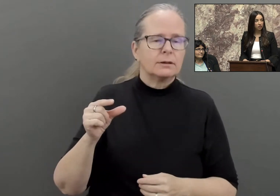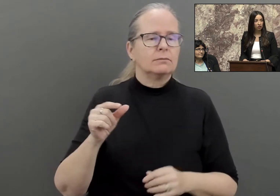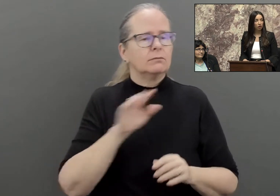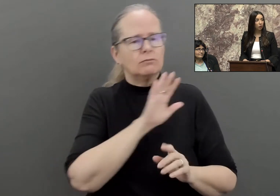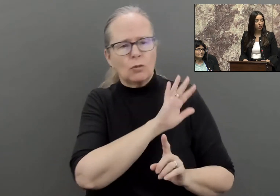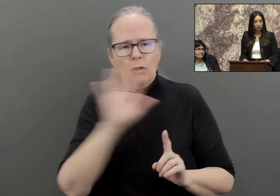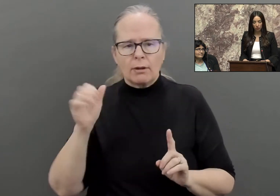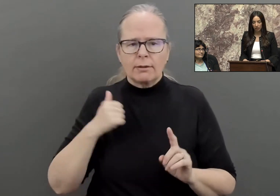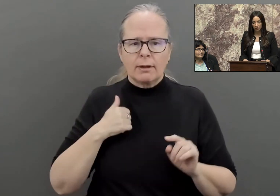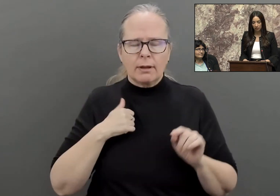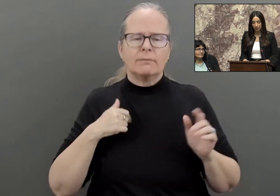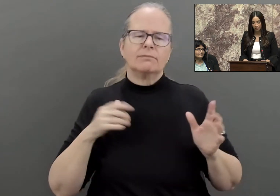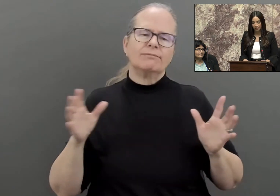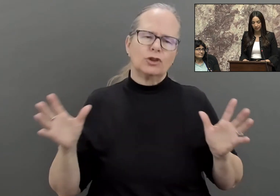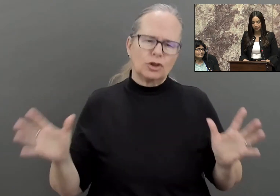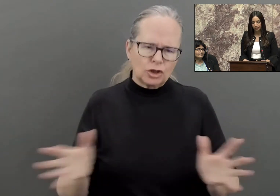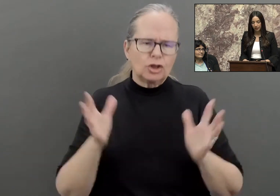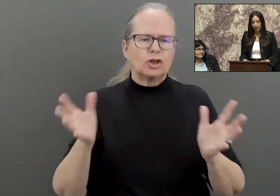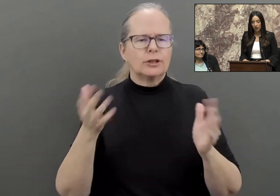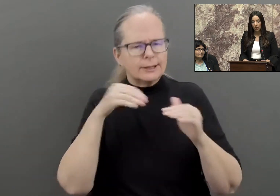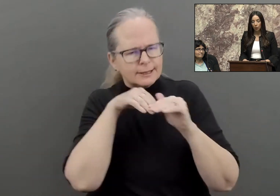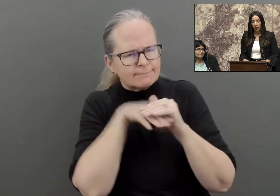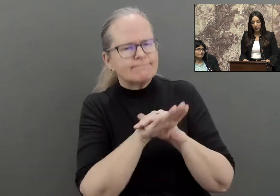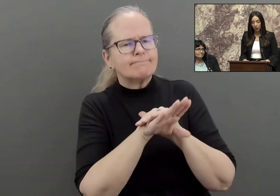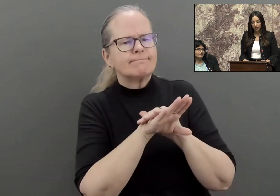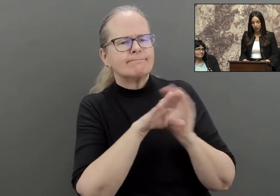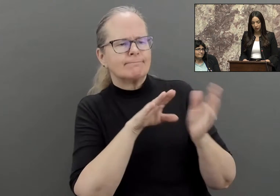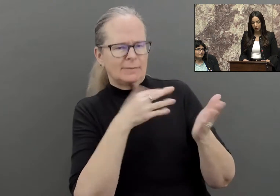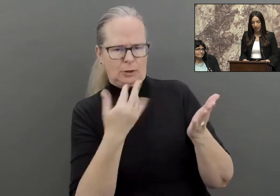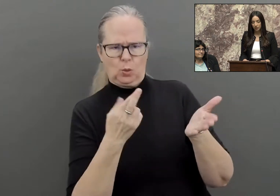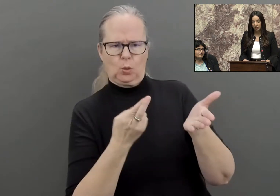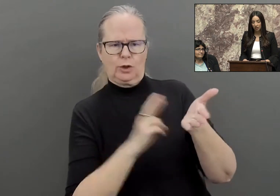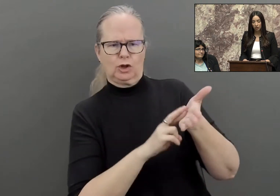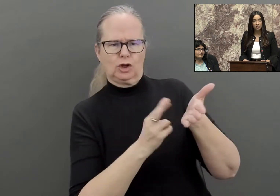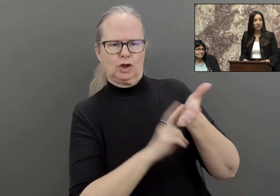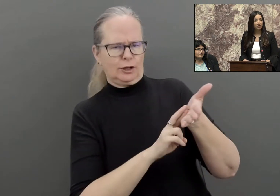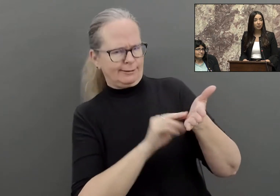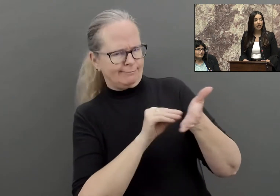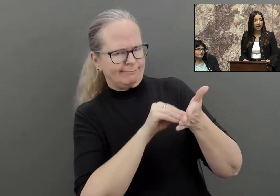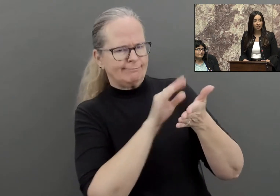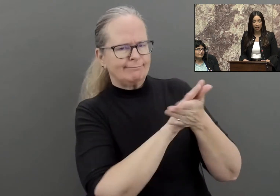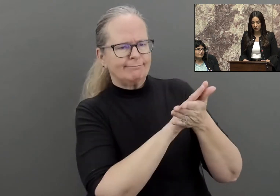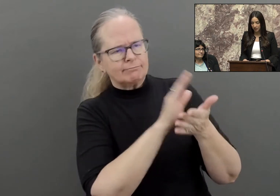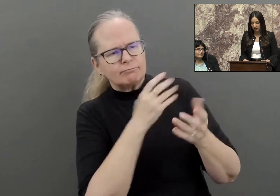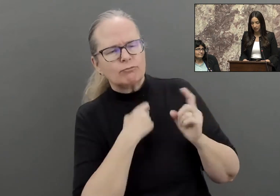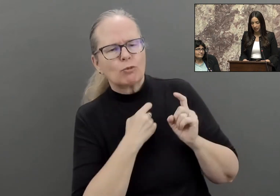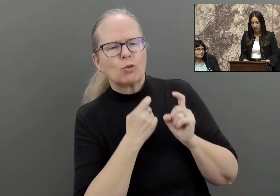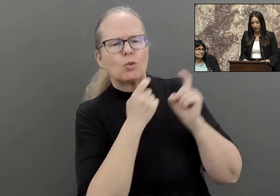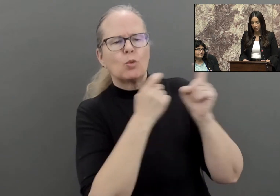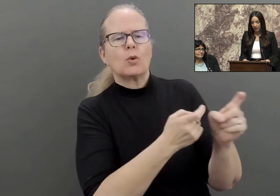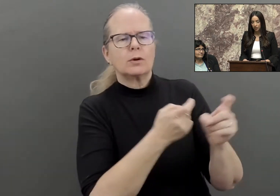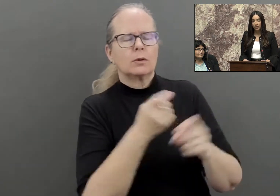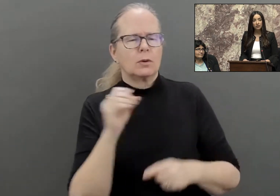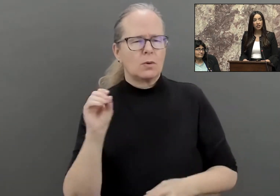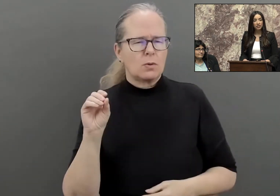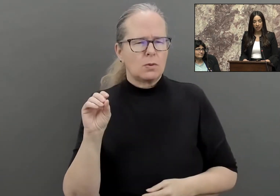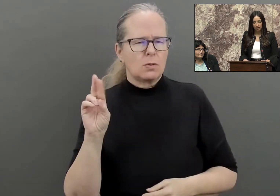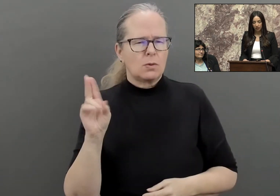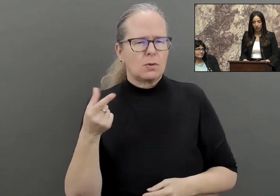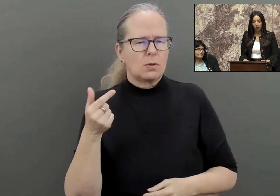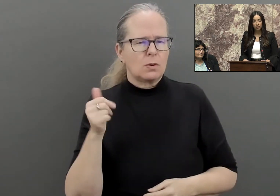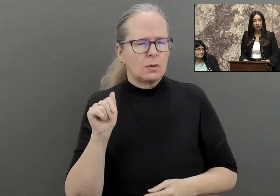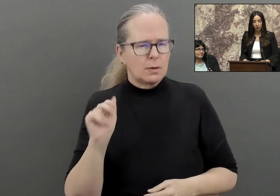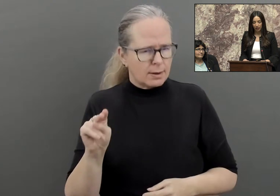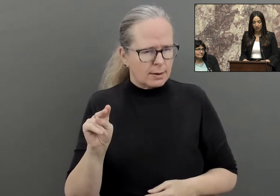their decision on organ donation. One organ donor has the potential to save up to 8 lives. In